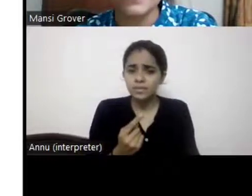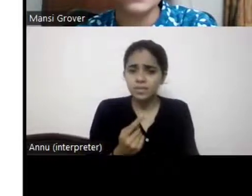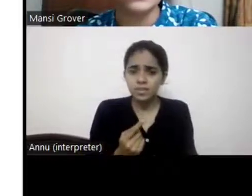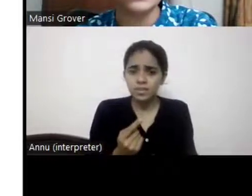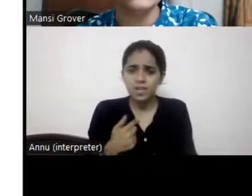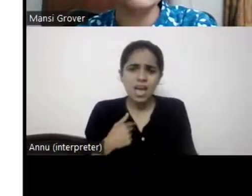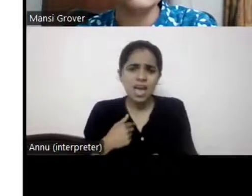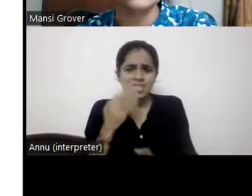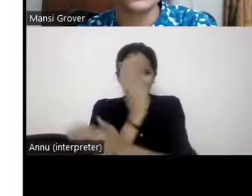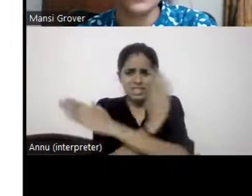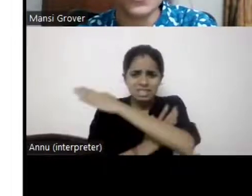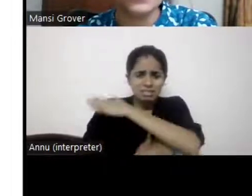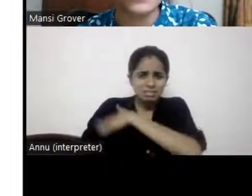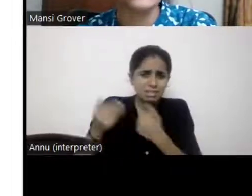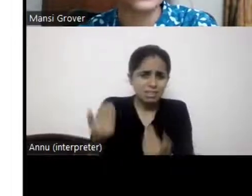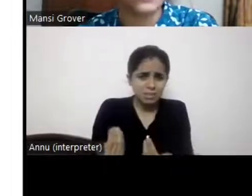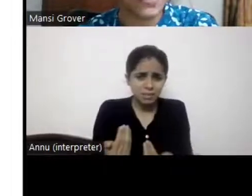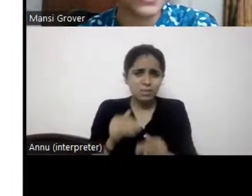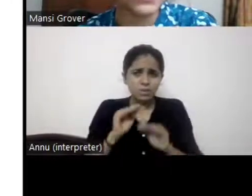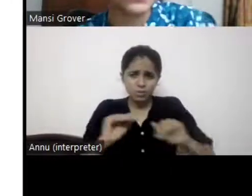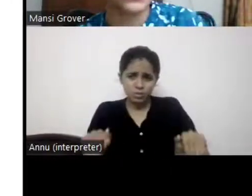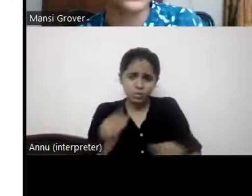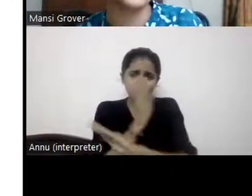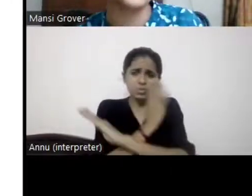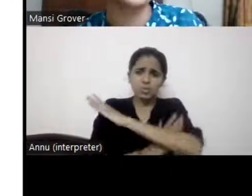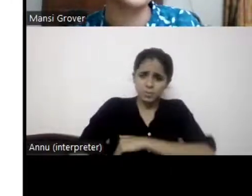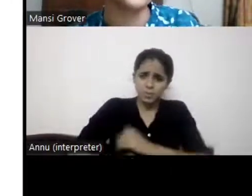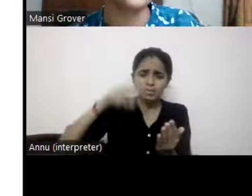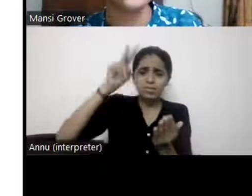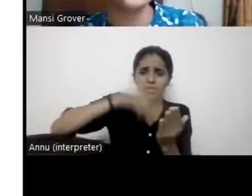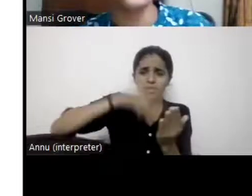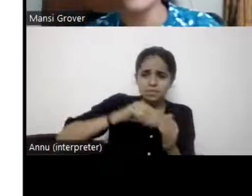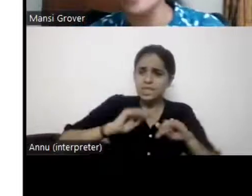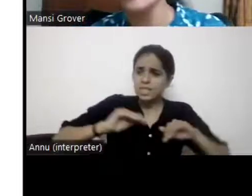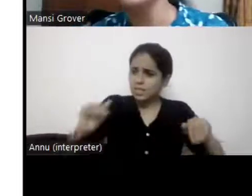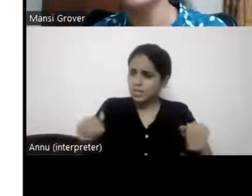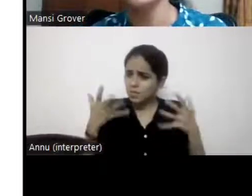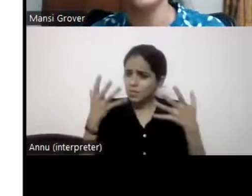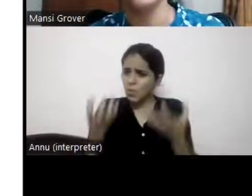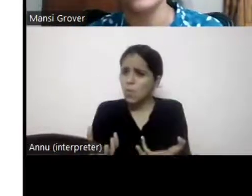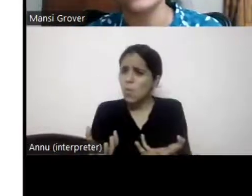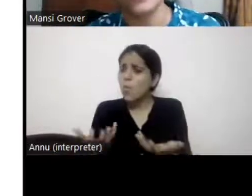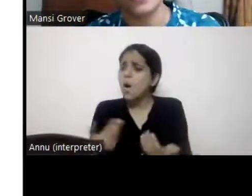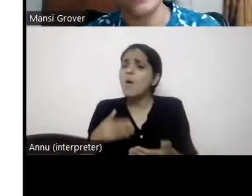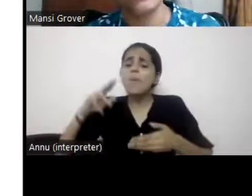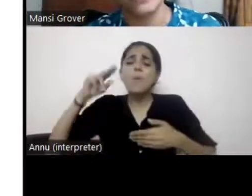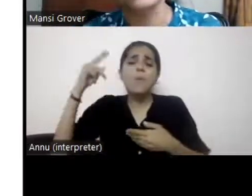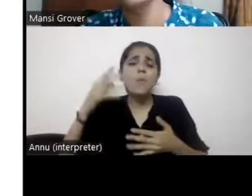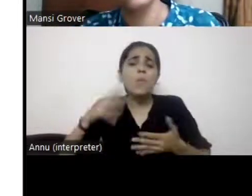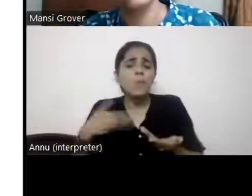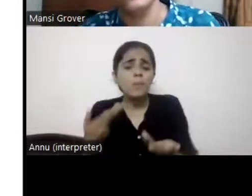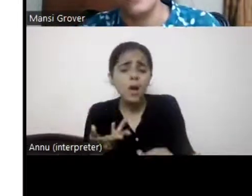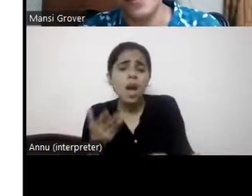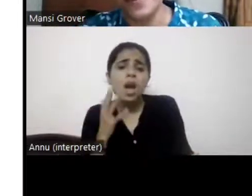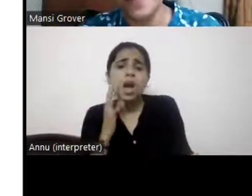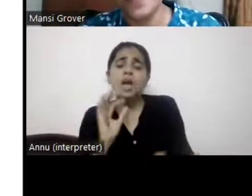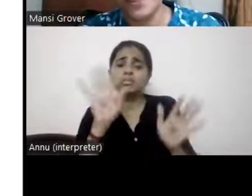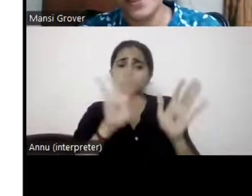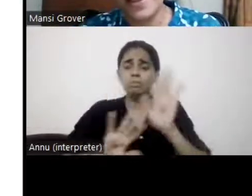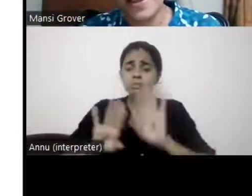a disability student, as a disability studies student, you wonder why the scene was necessary